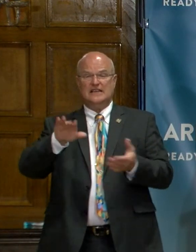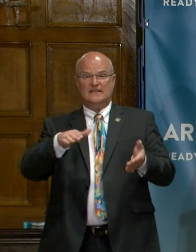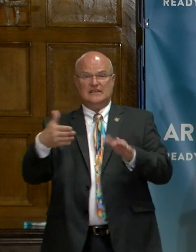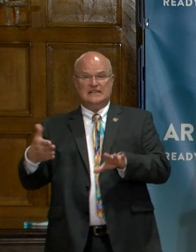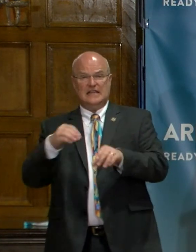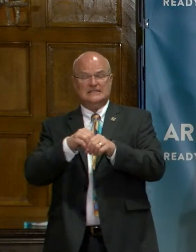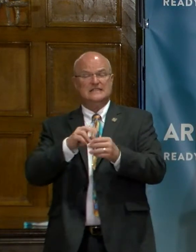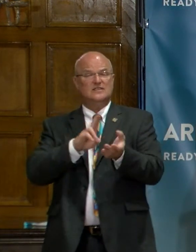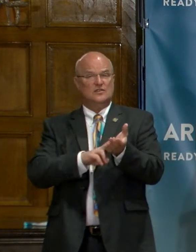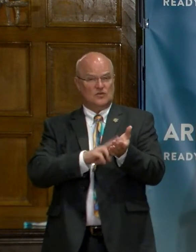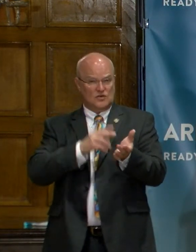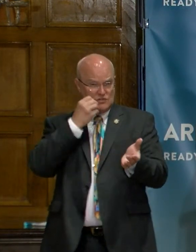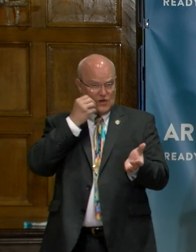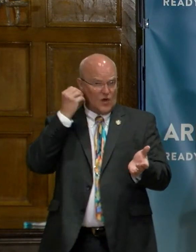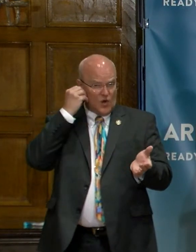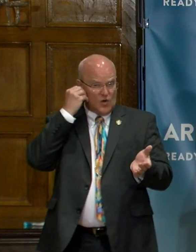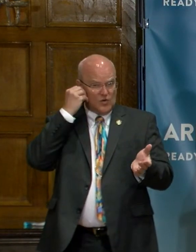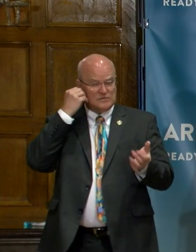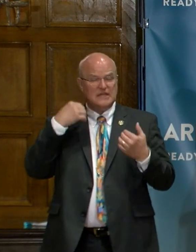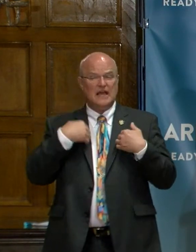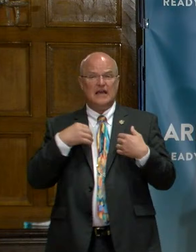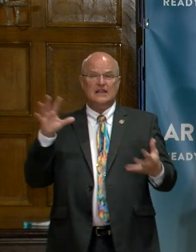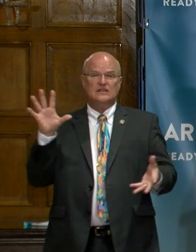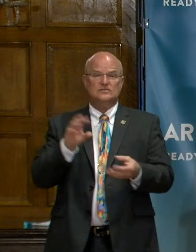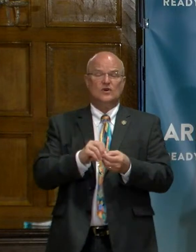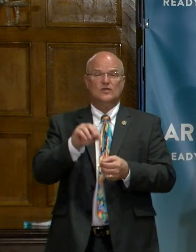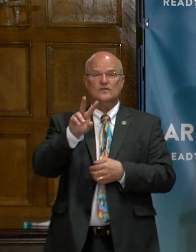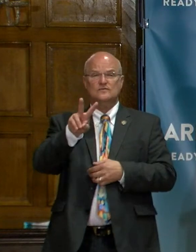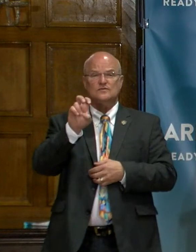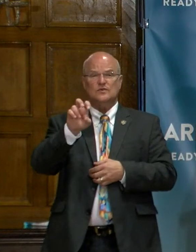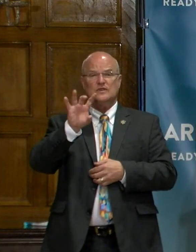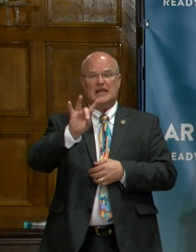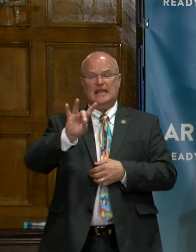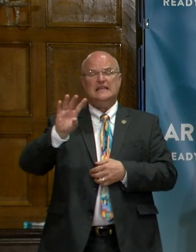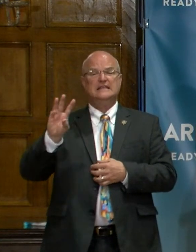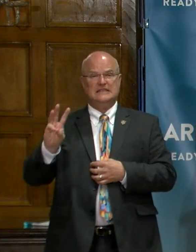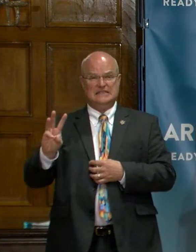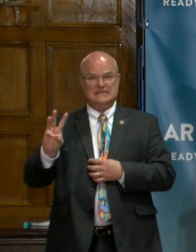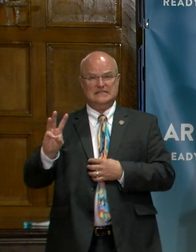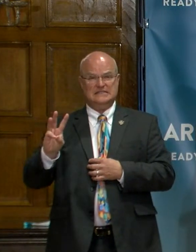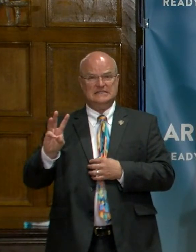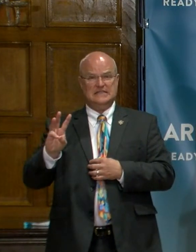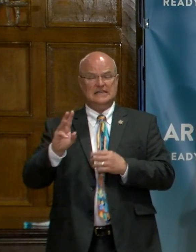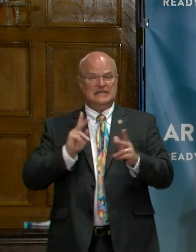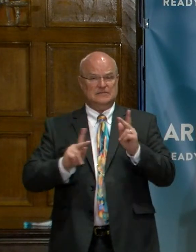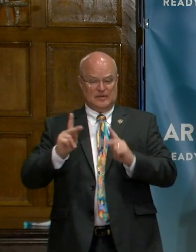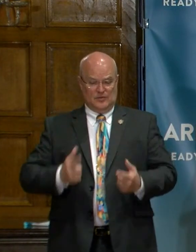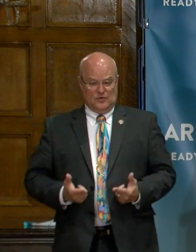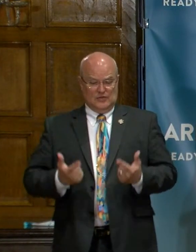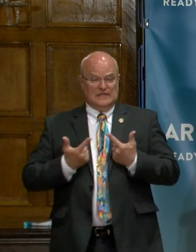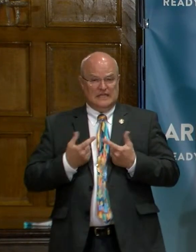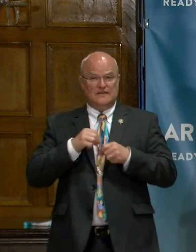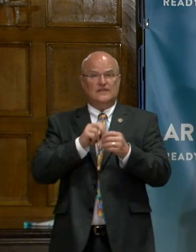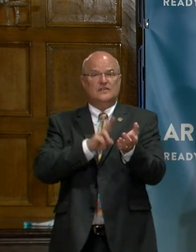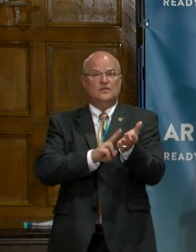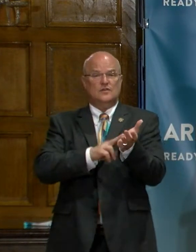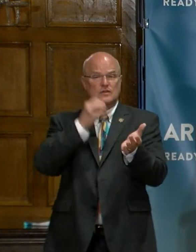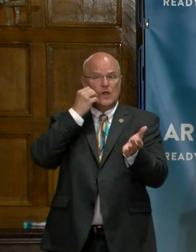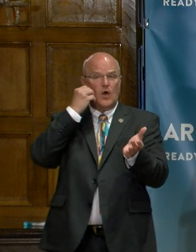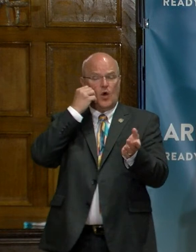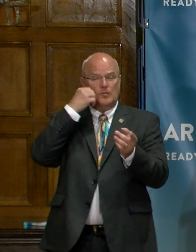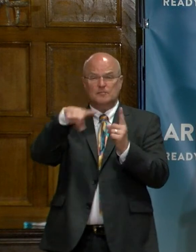deaths in nursing homes. We have had a total of 286 residents who have tested